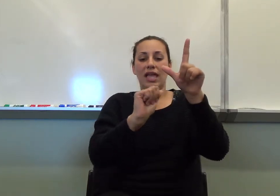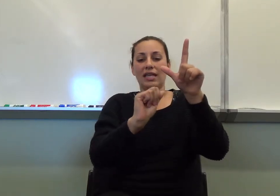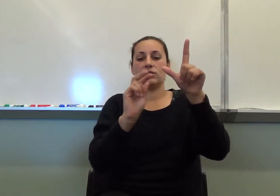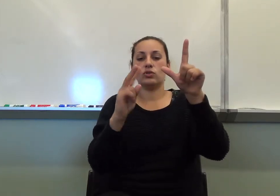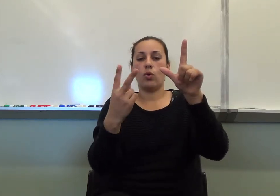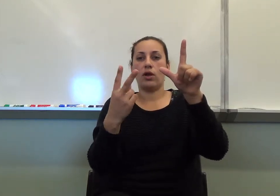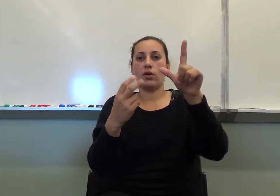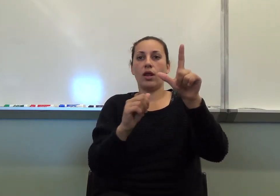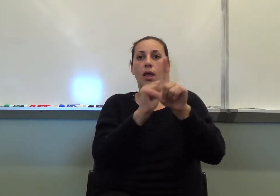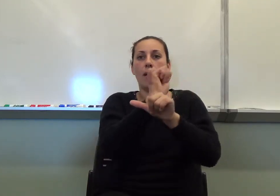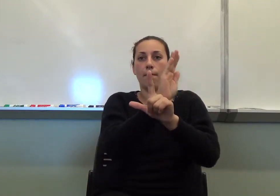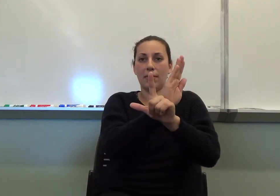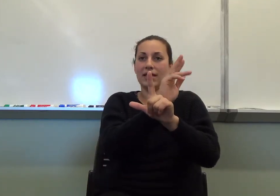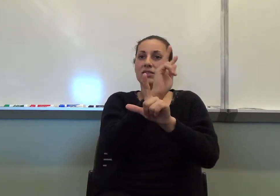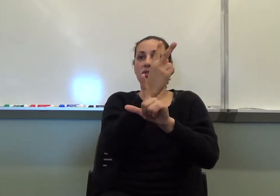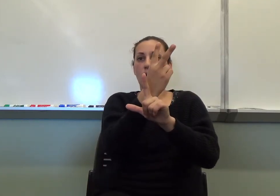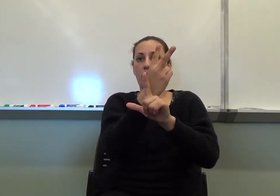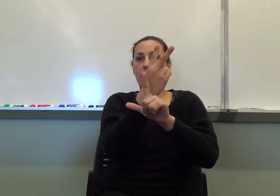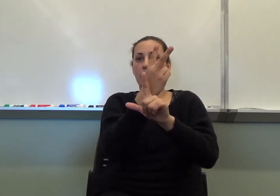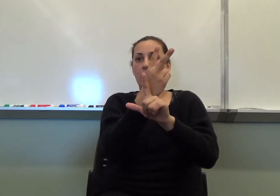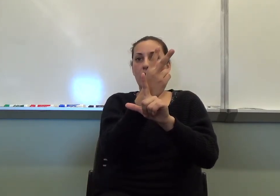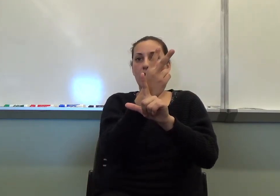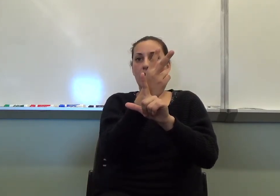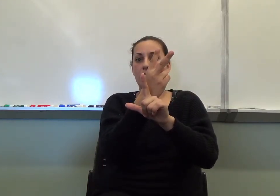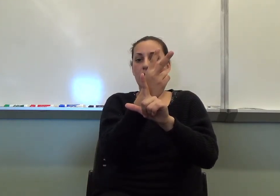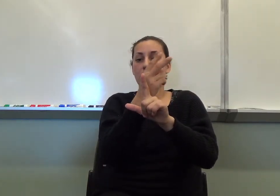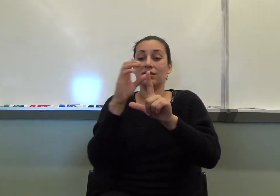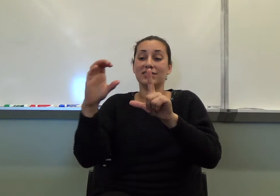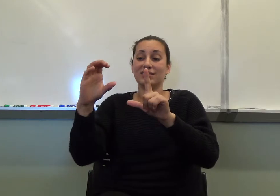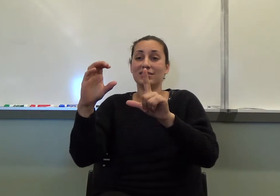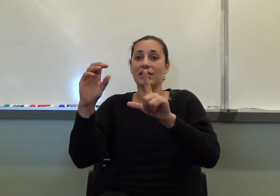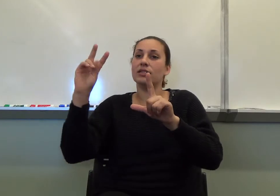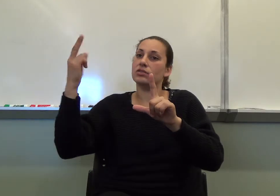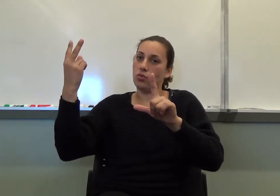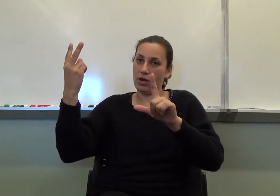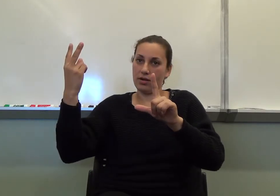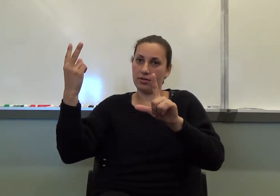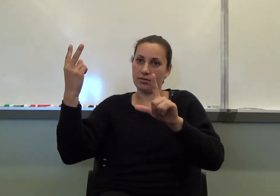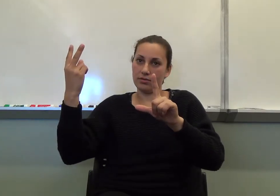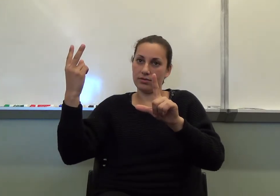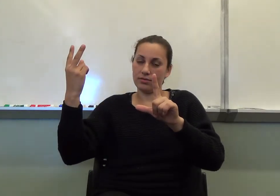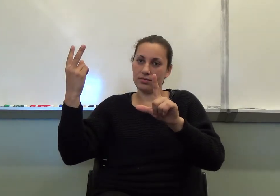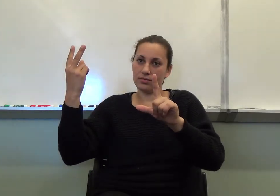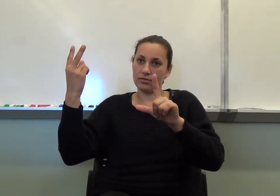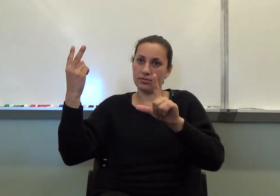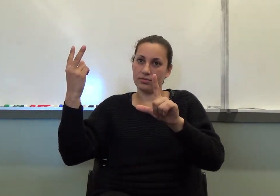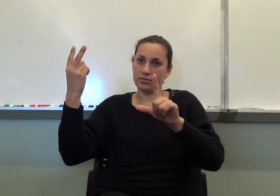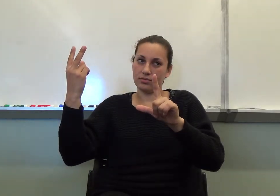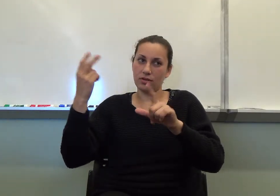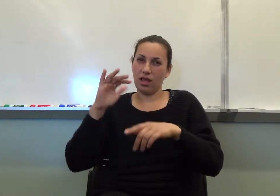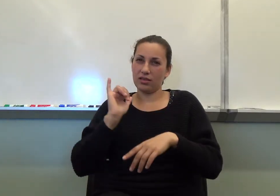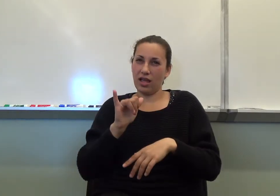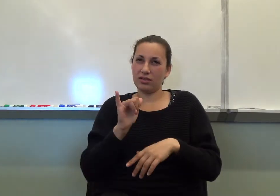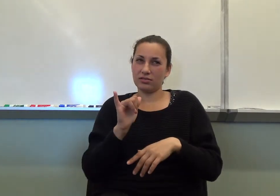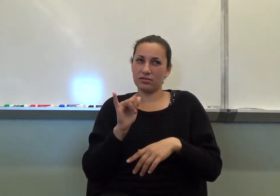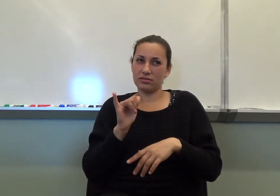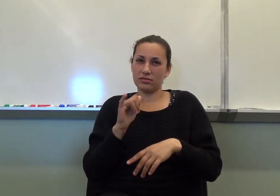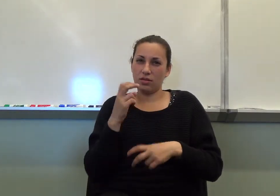A squared plus B squared equals C squared, which is going to lead to a bit of a problem. With the